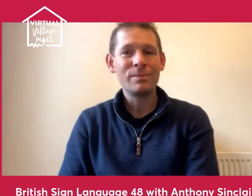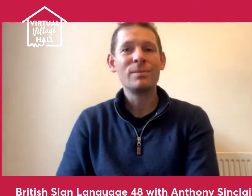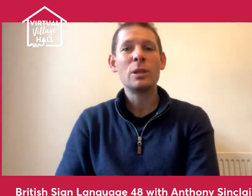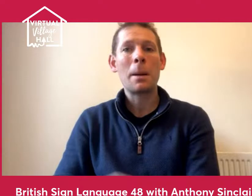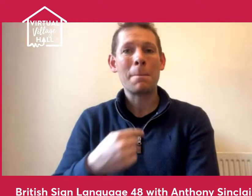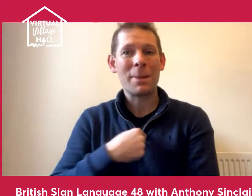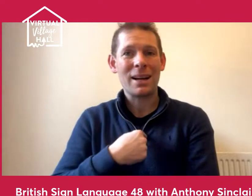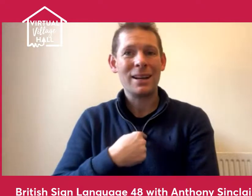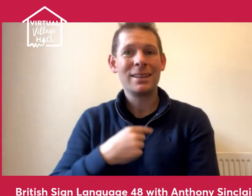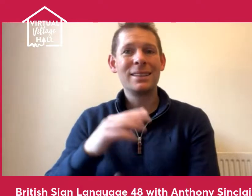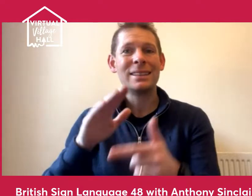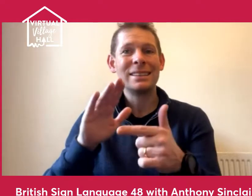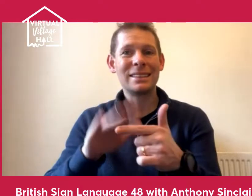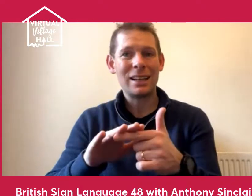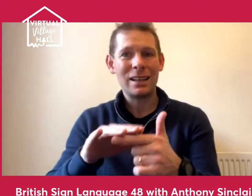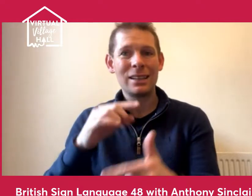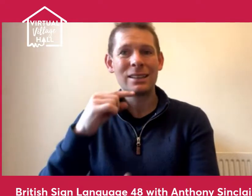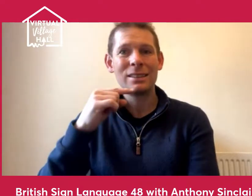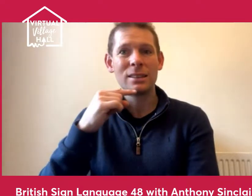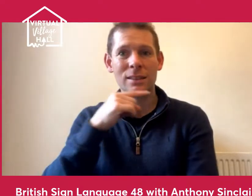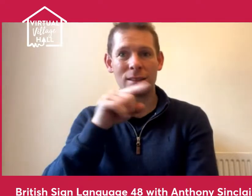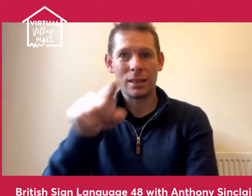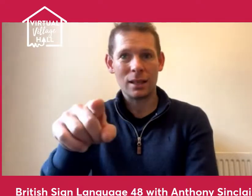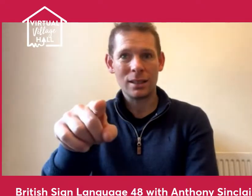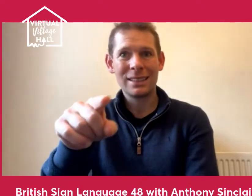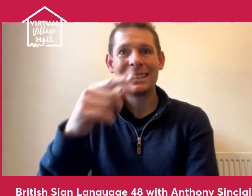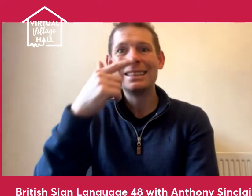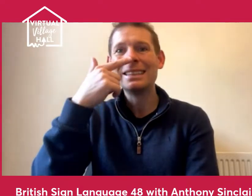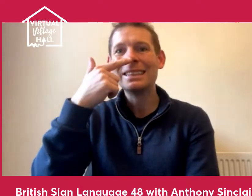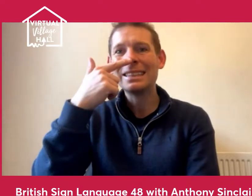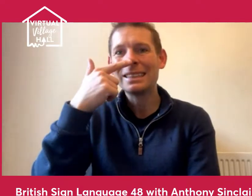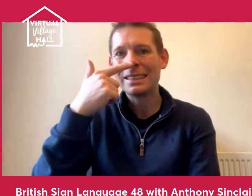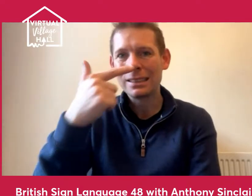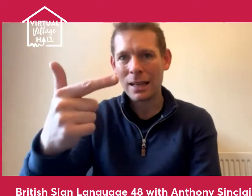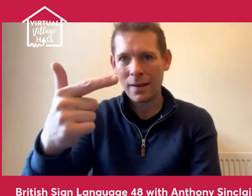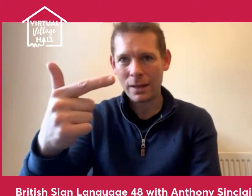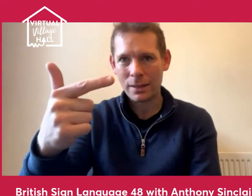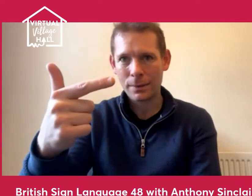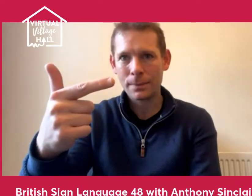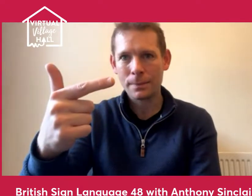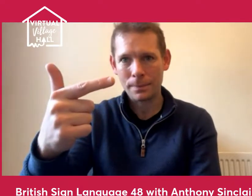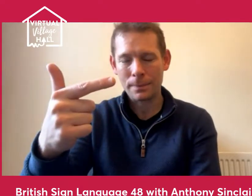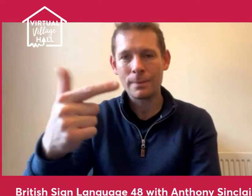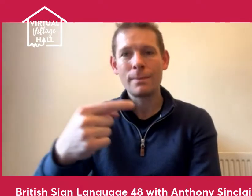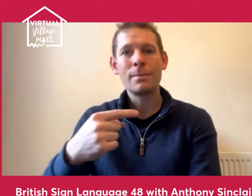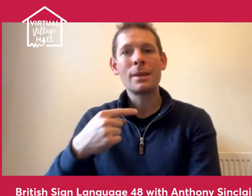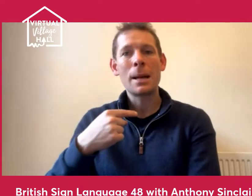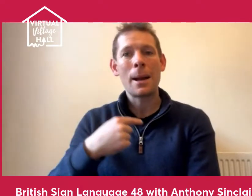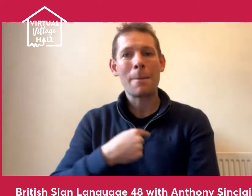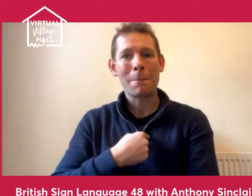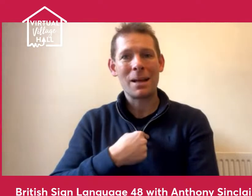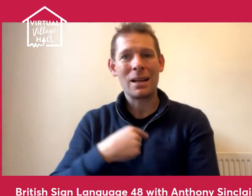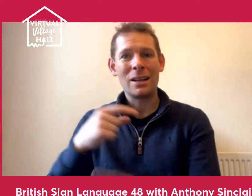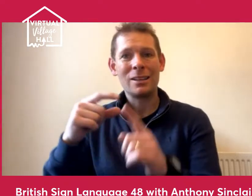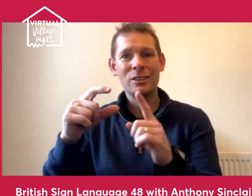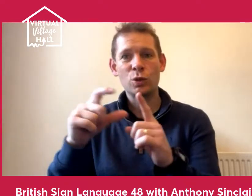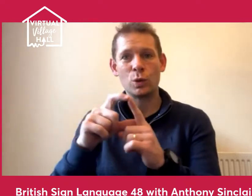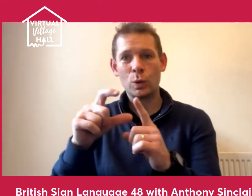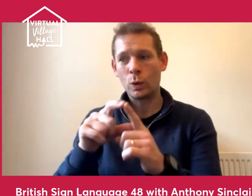Hopefully that makes sense. My second son is 7, so the 7 is coming from the nose the same way